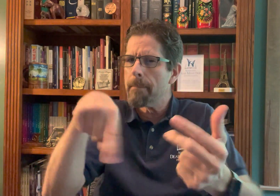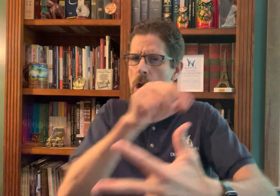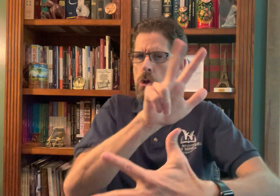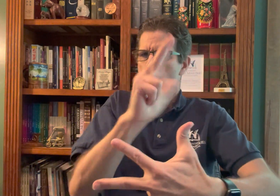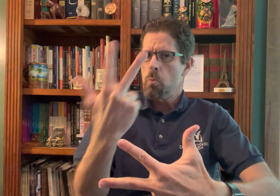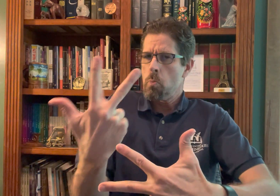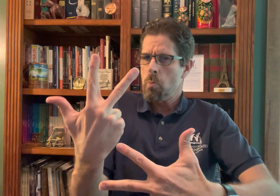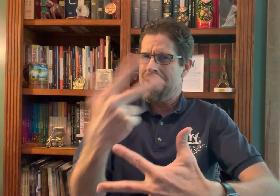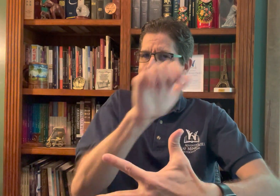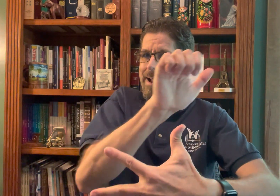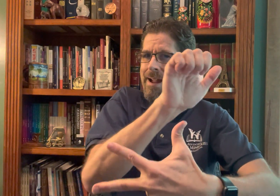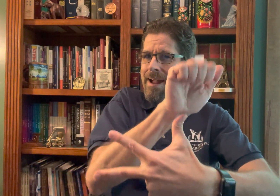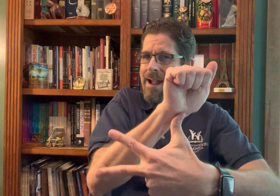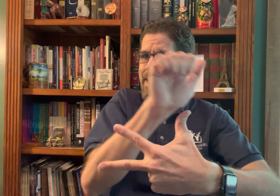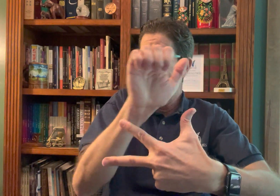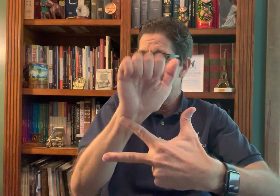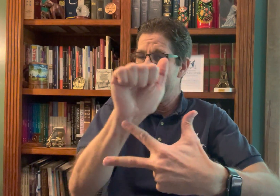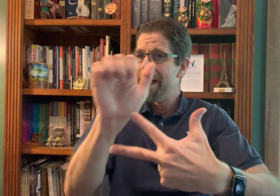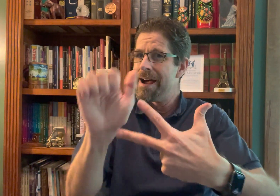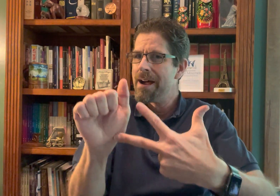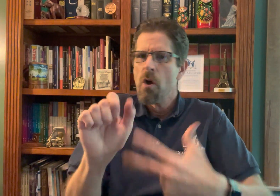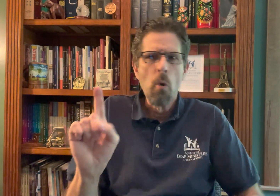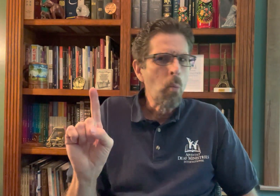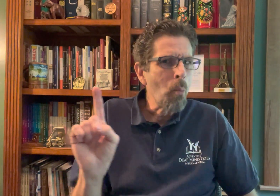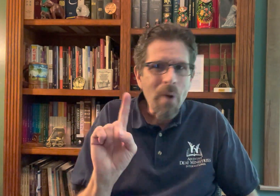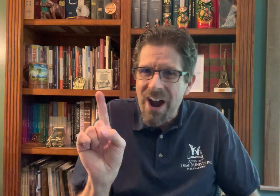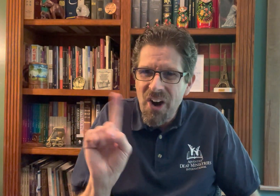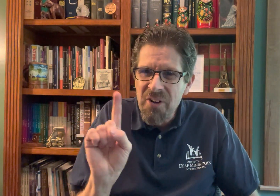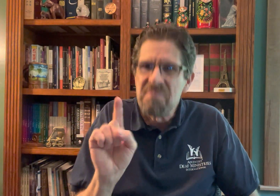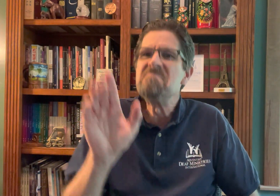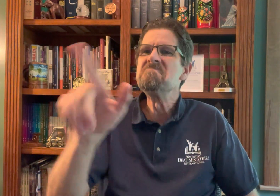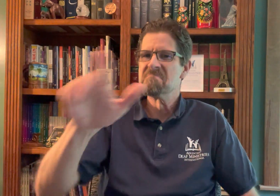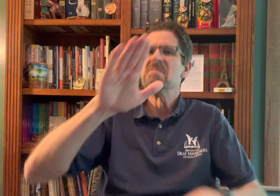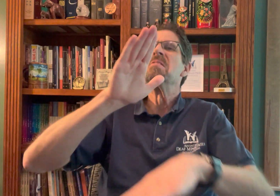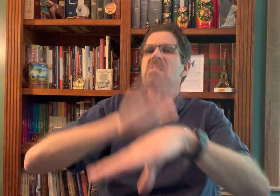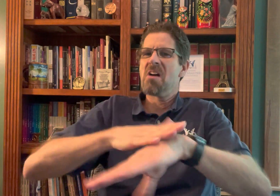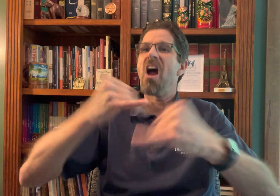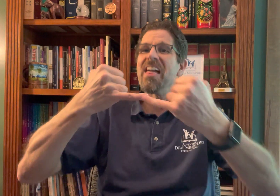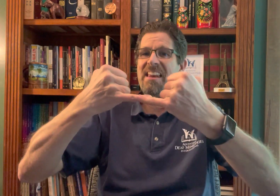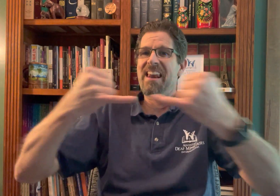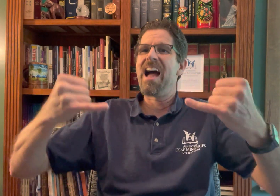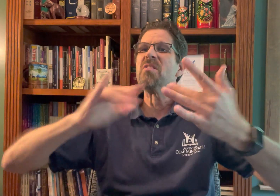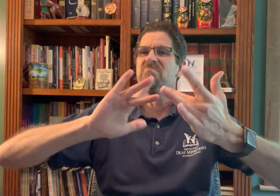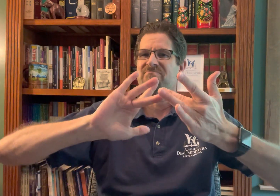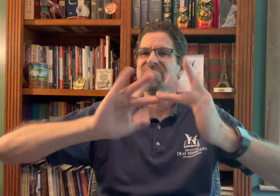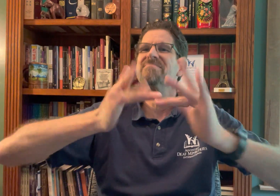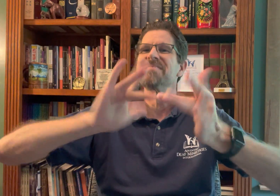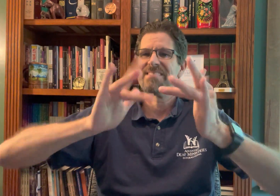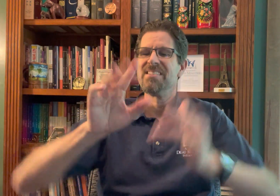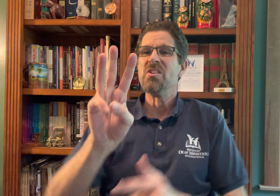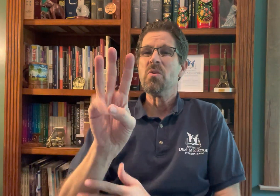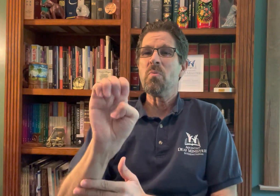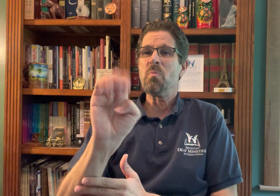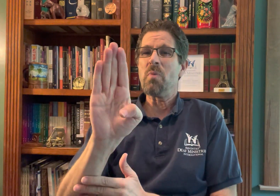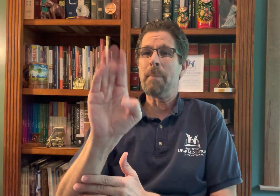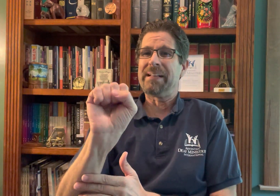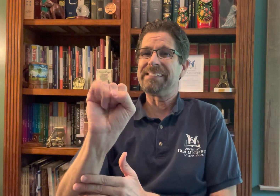You can study and find out more information about these three A's on our website.